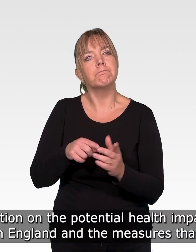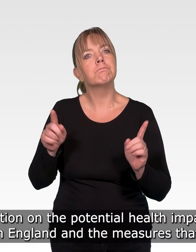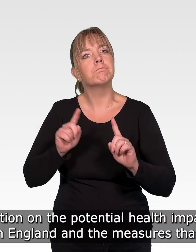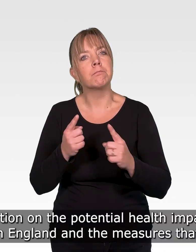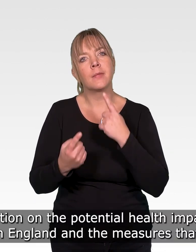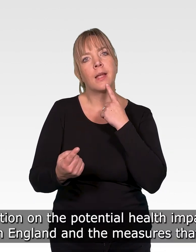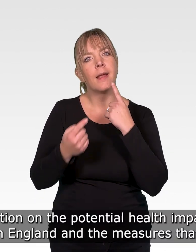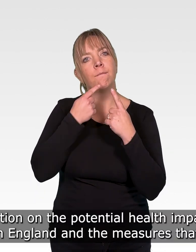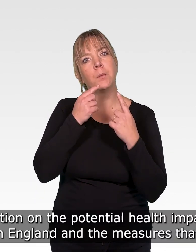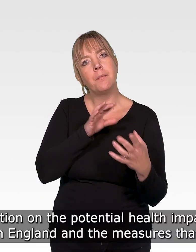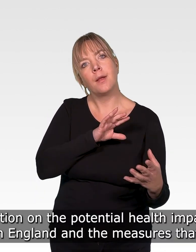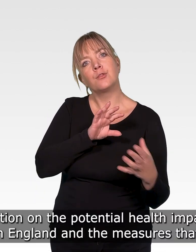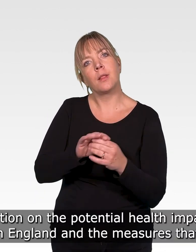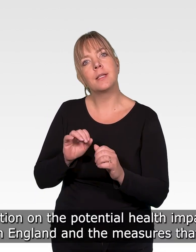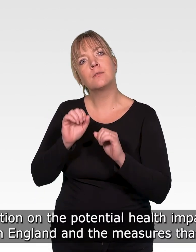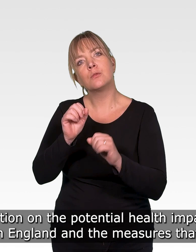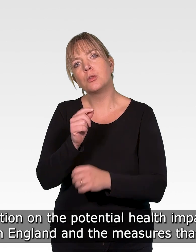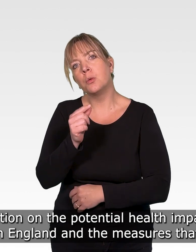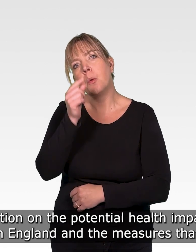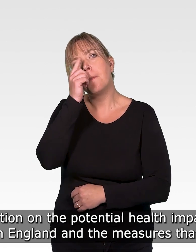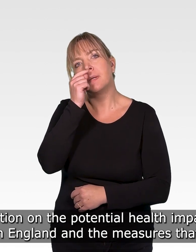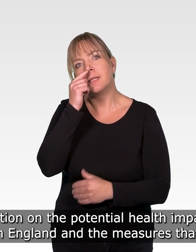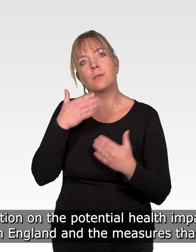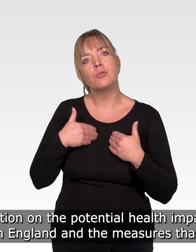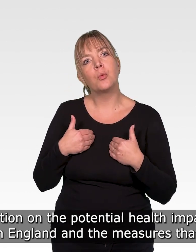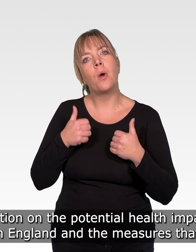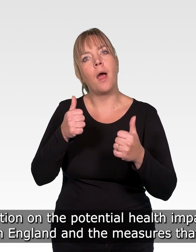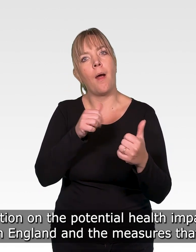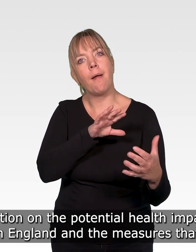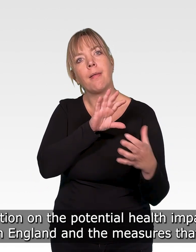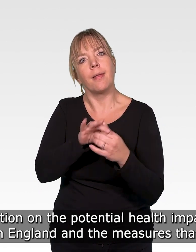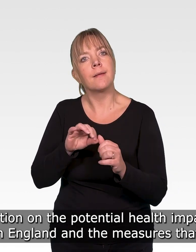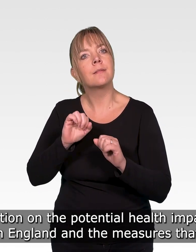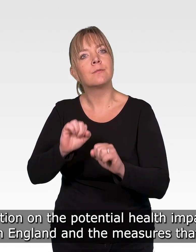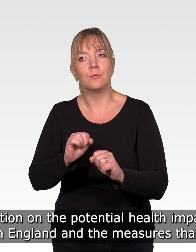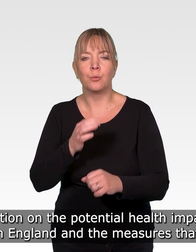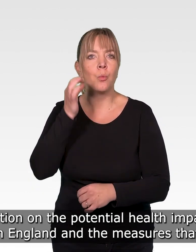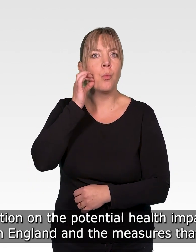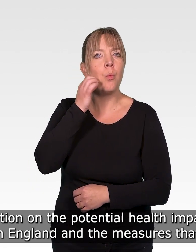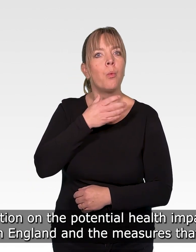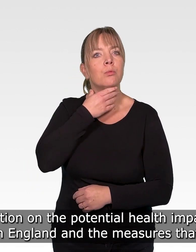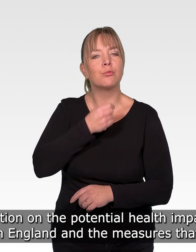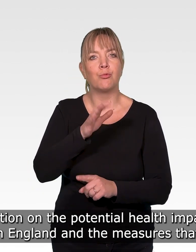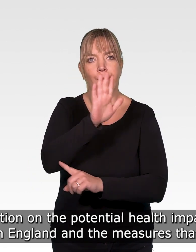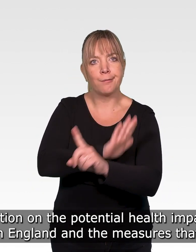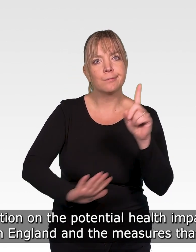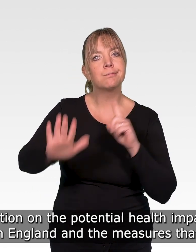Information on the potential health impacts of drought in England and the measures that people can take to stay healthy during these